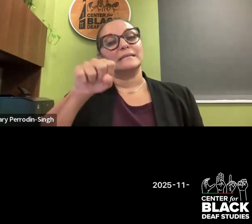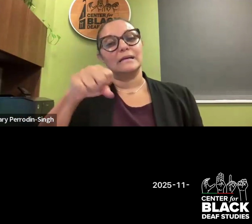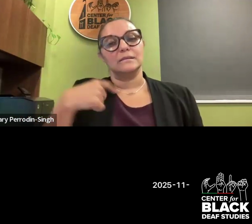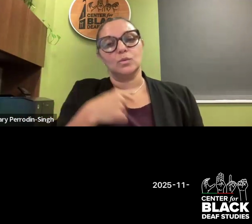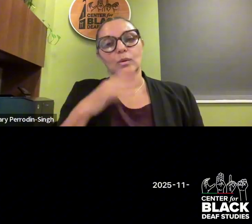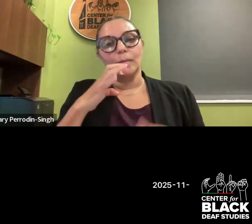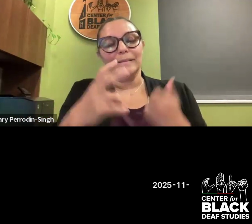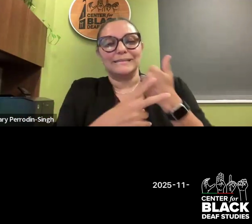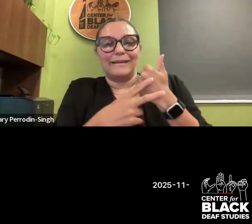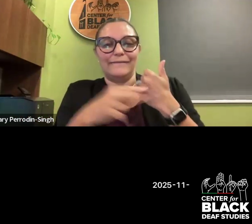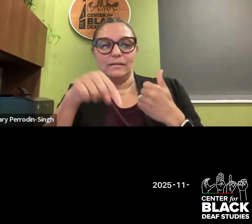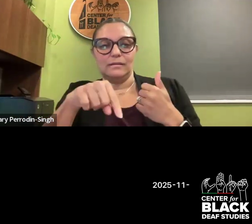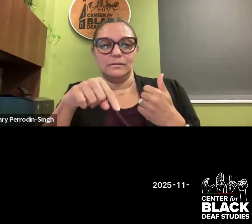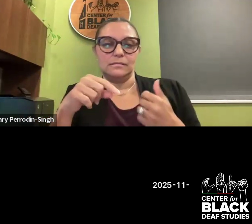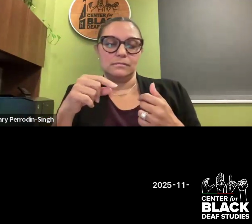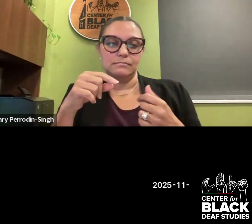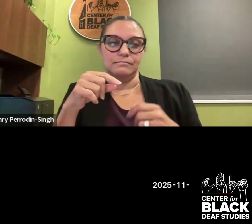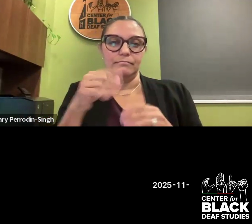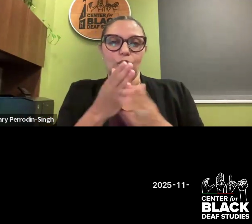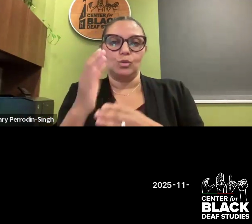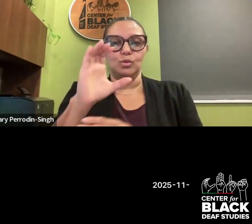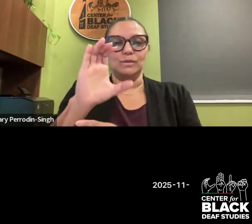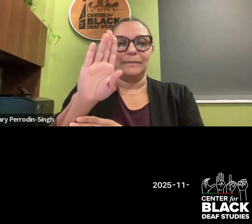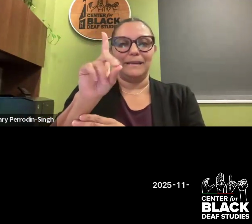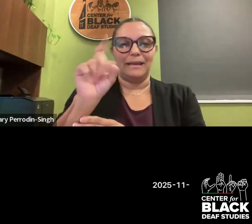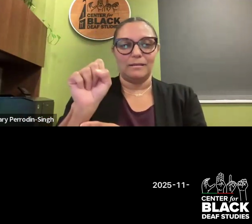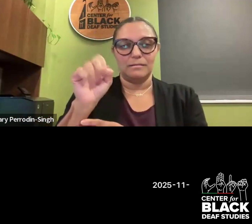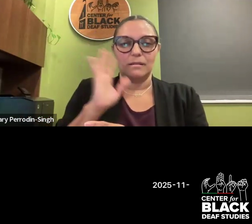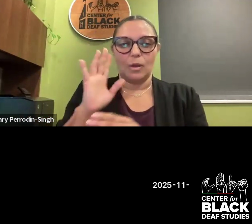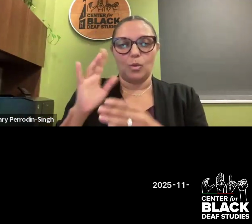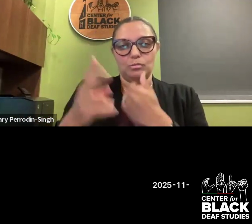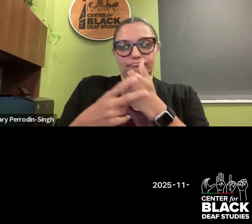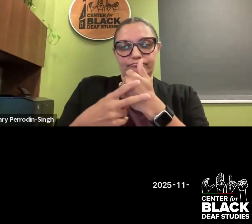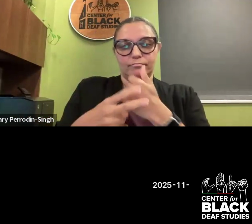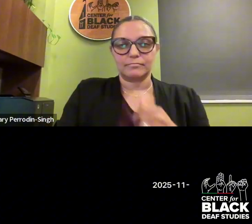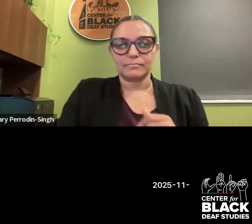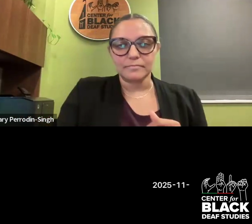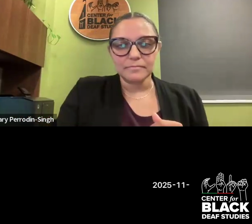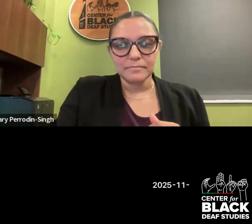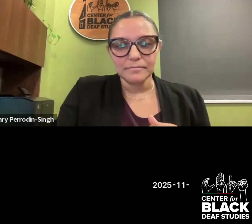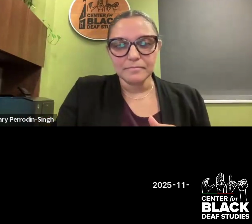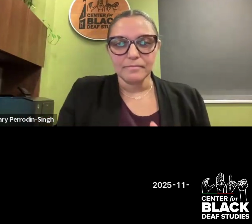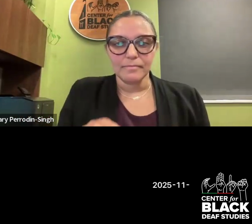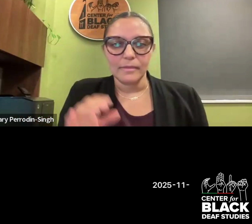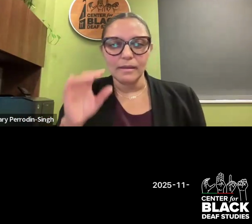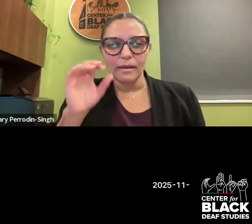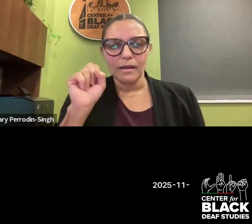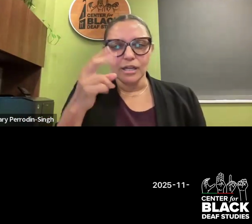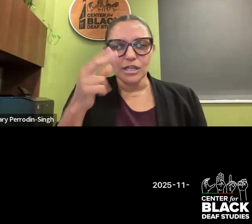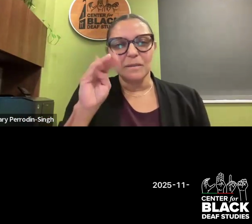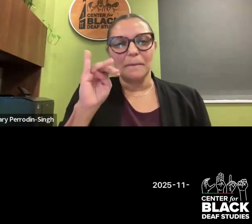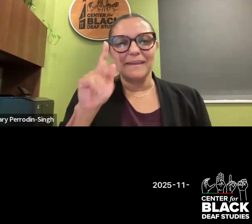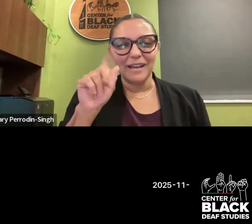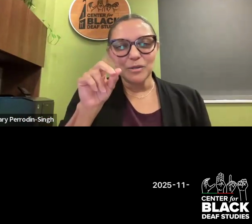a recording and it being available to educate others. Yes, it will be available to the Center for Black Deaf Studies through their